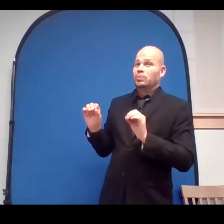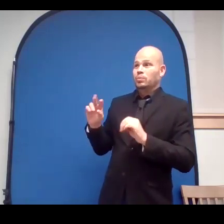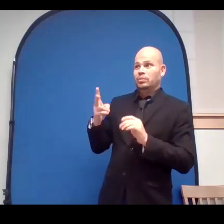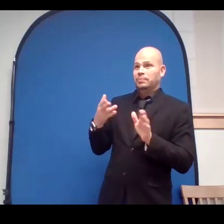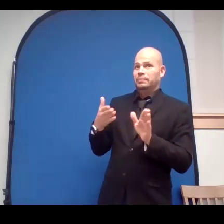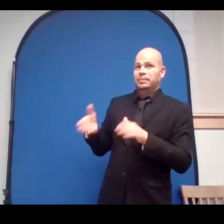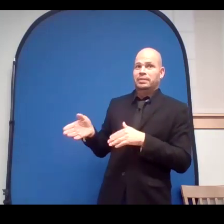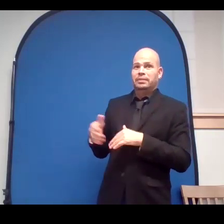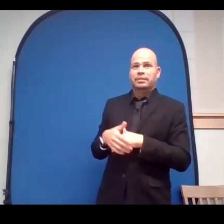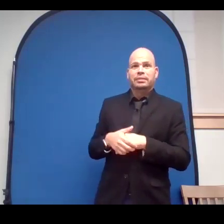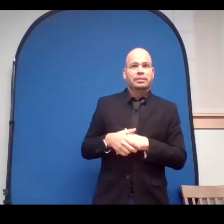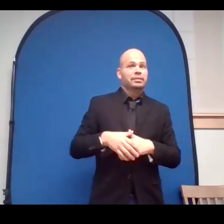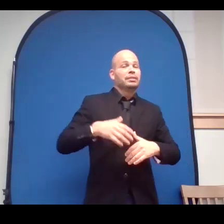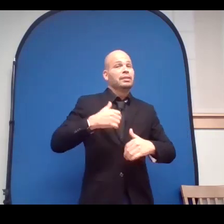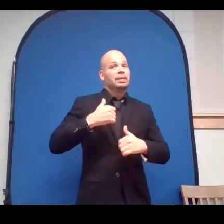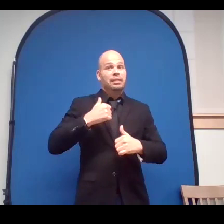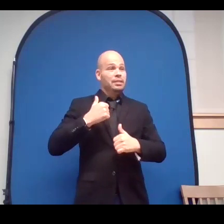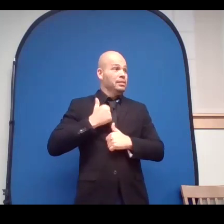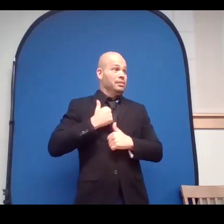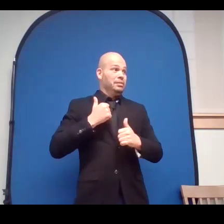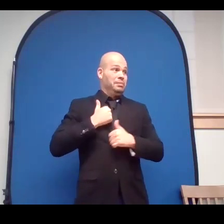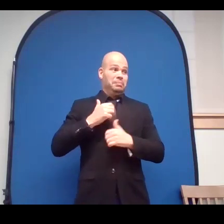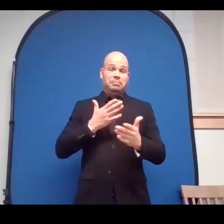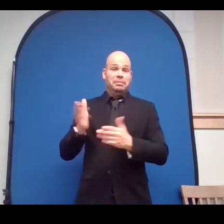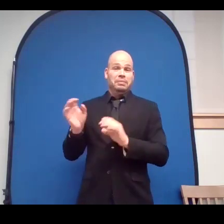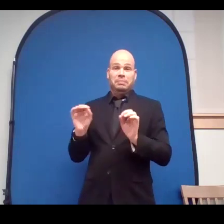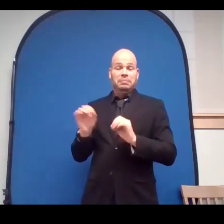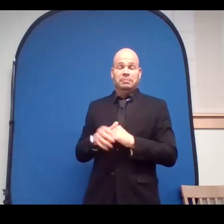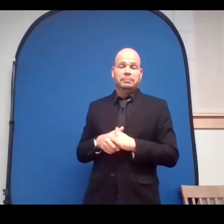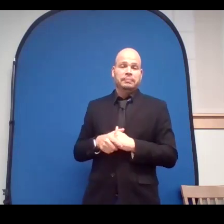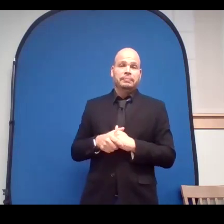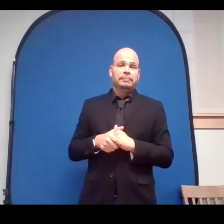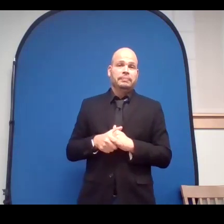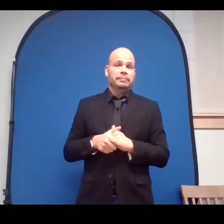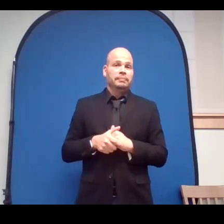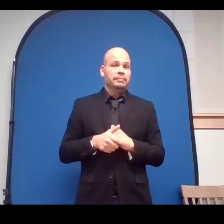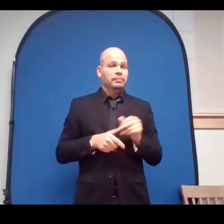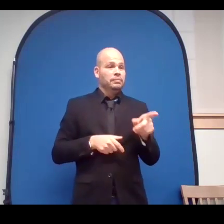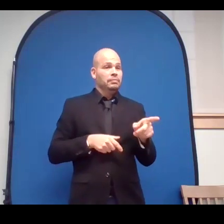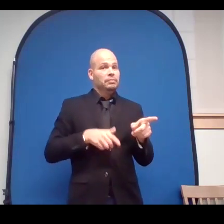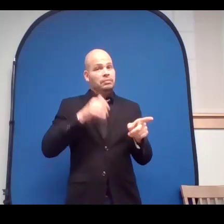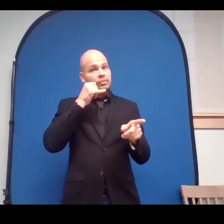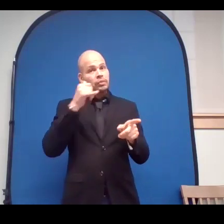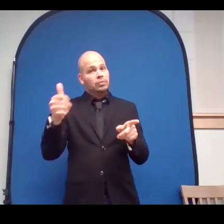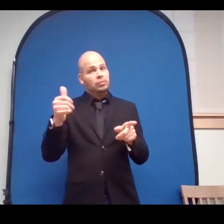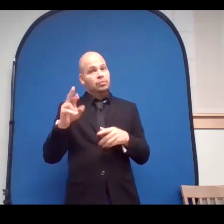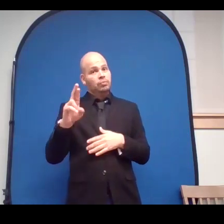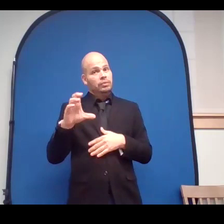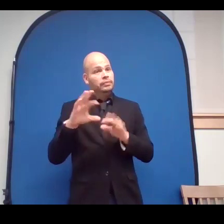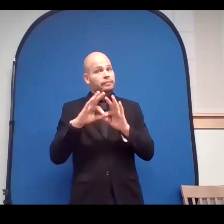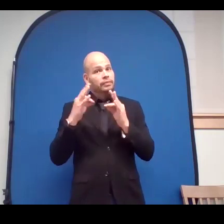Not from the Army Reserve standpoint, sir. And you never called Card's family yourself, did you? I did not,